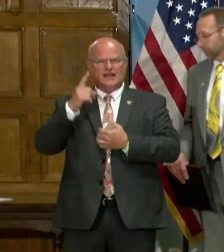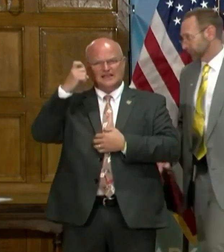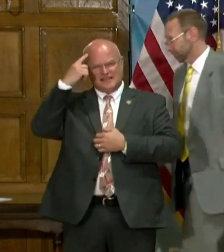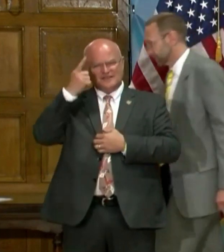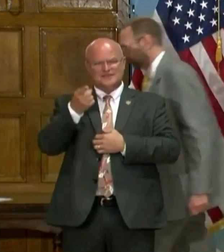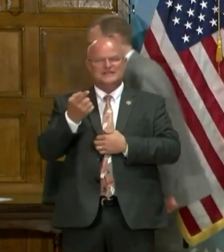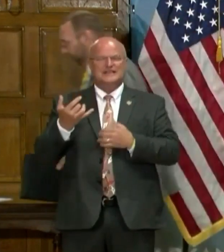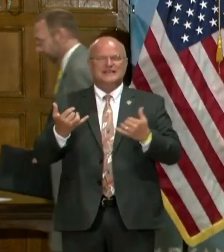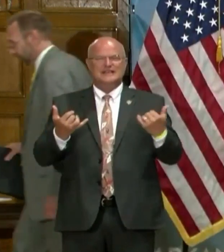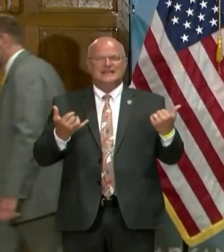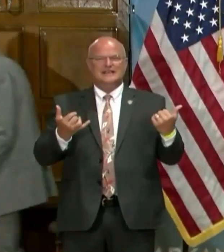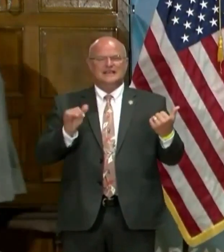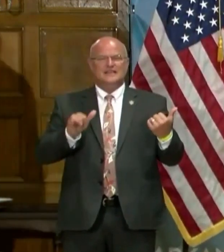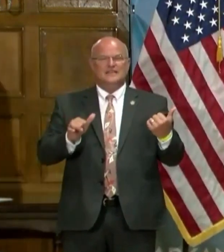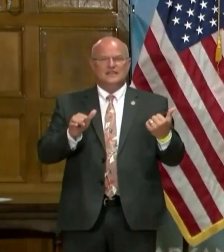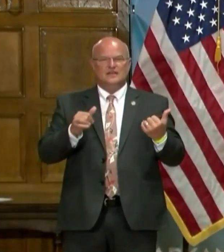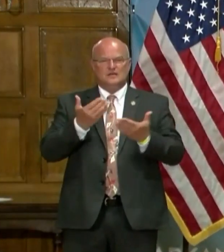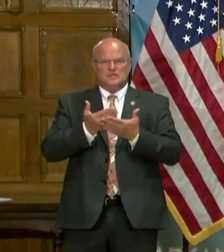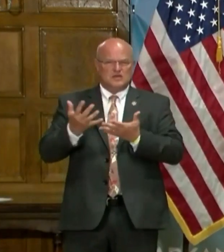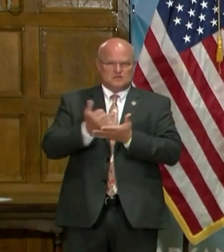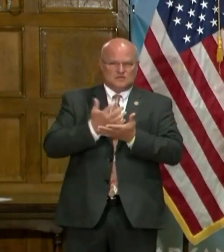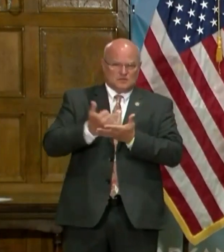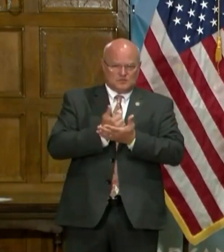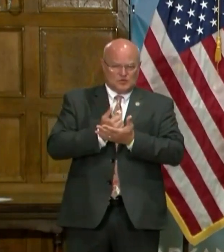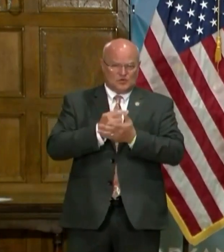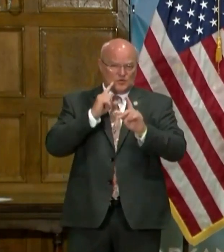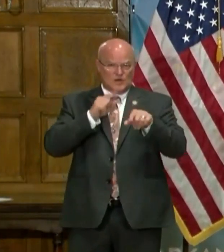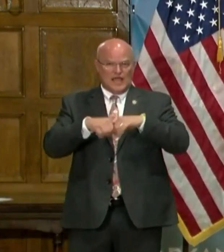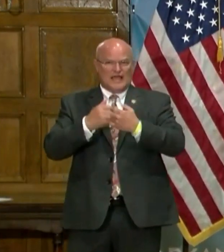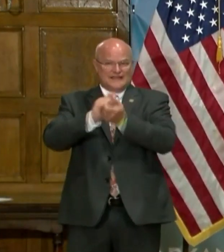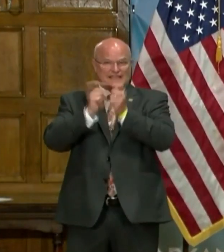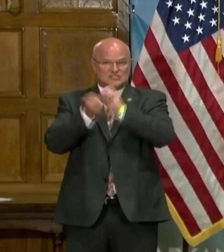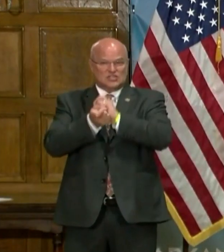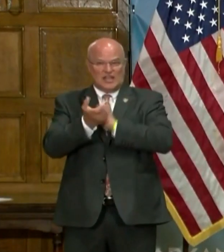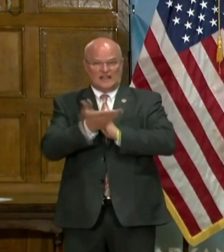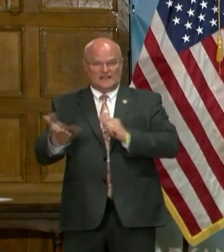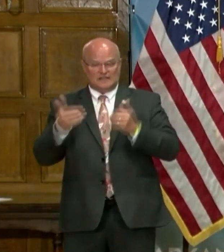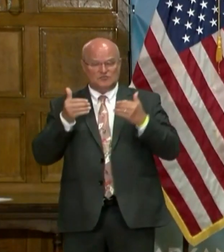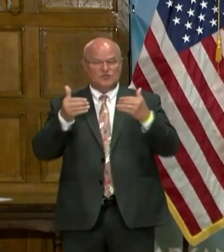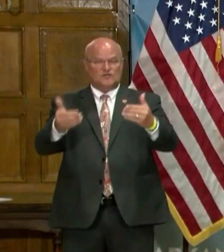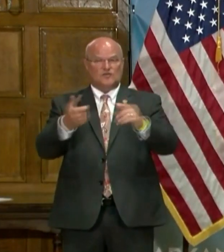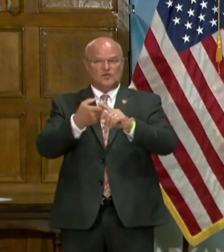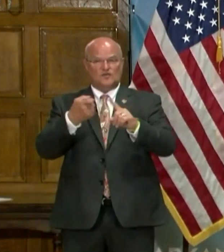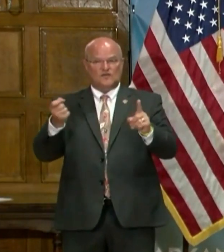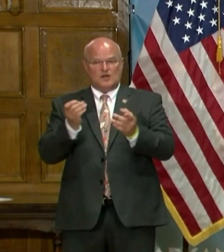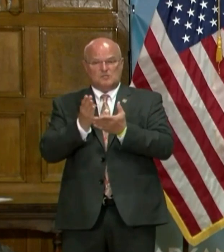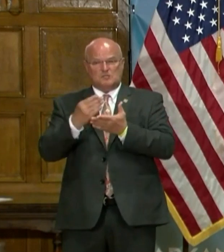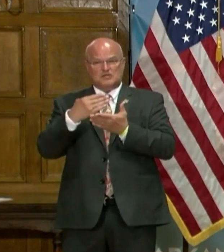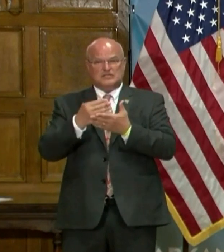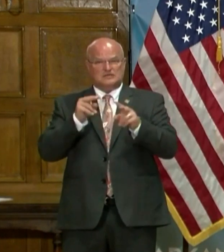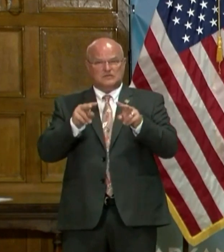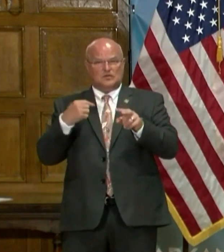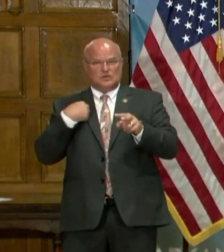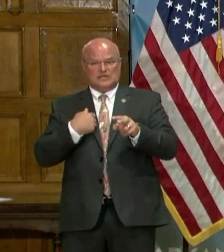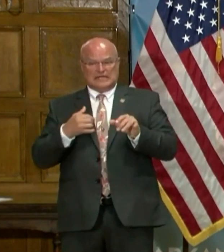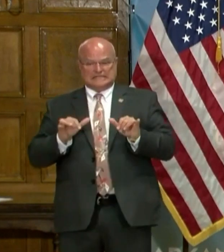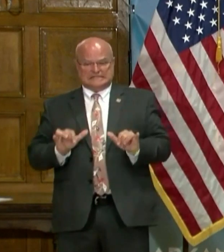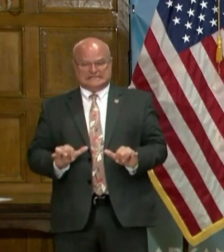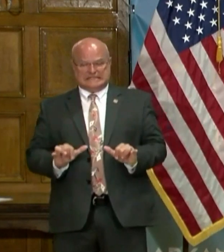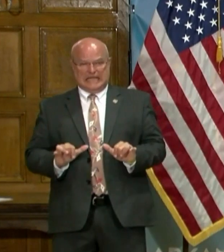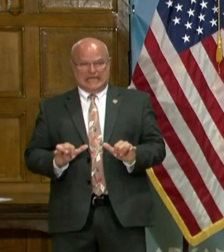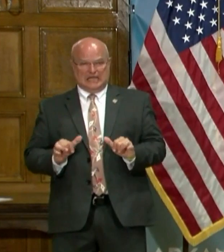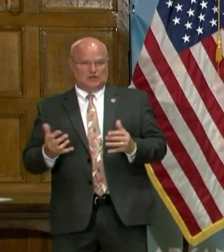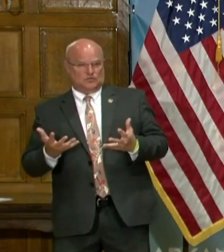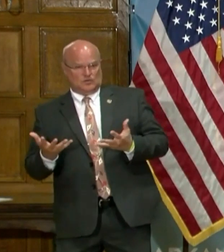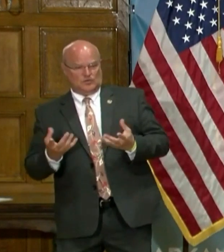governor, with the revenue report coming out, how does that sort of change things moving forward from a budgetary standpoint? Or are we just going to kind of stand pat